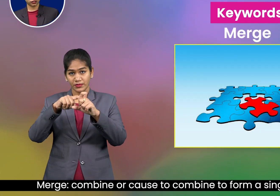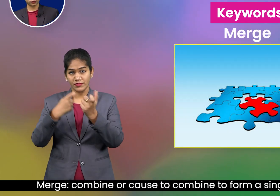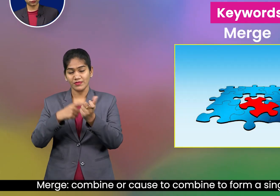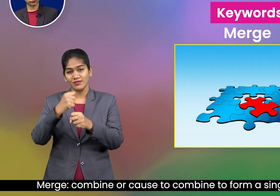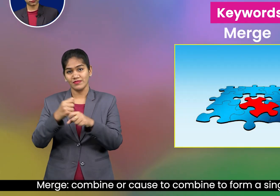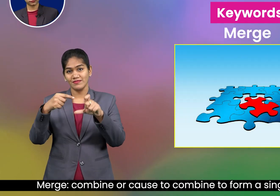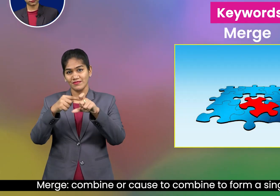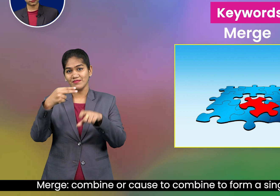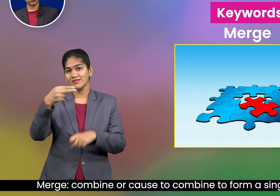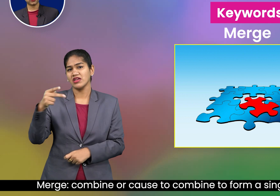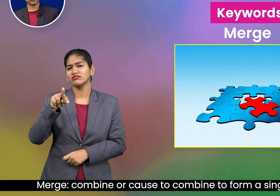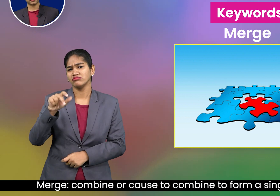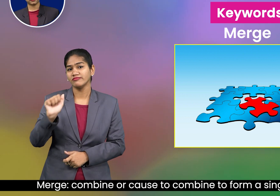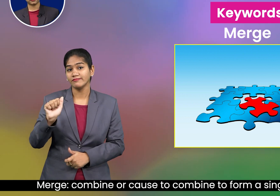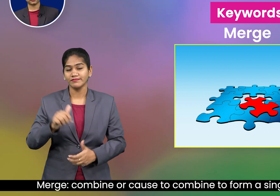Merge.